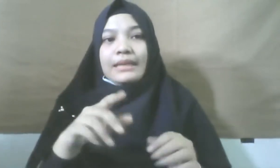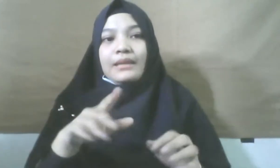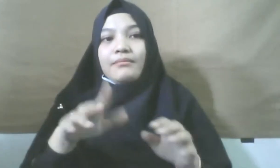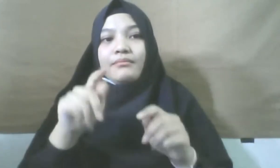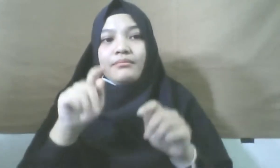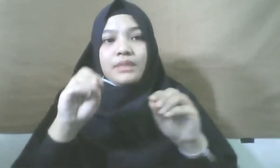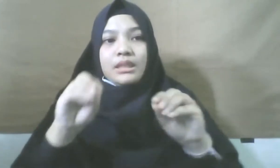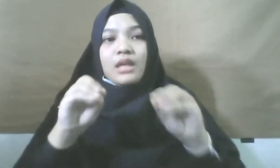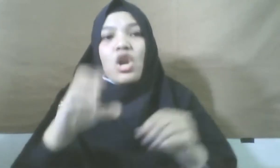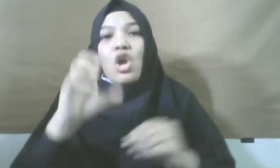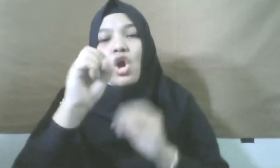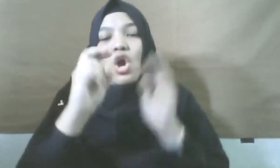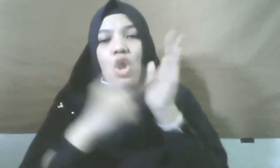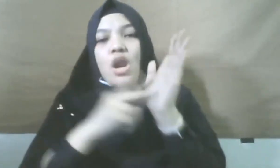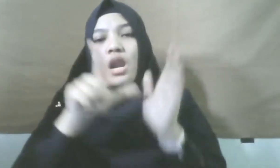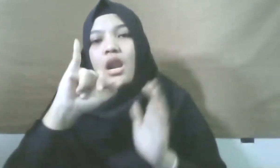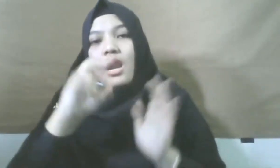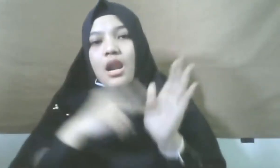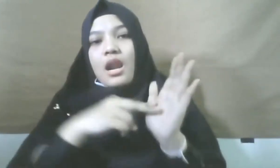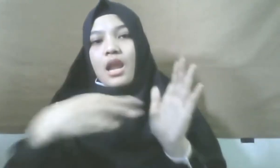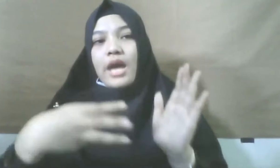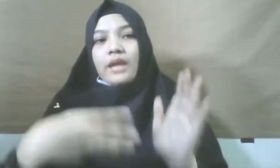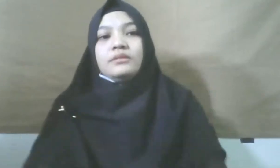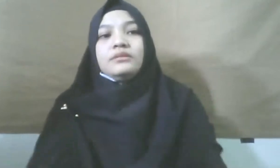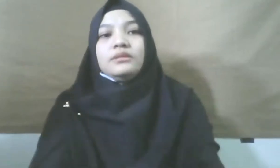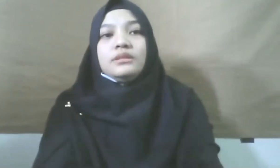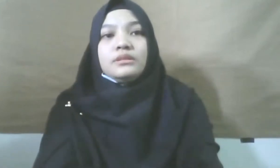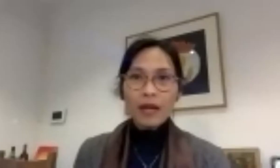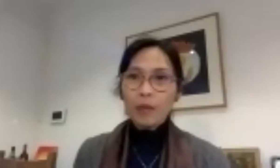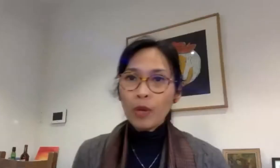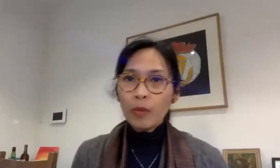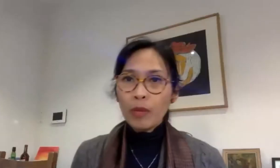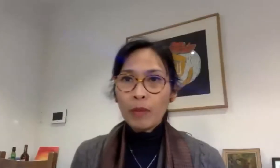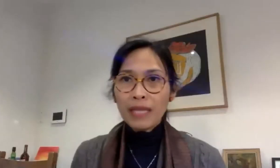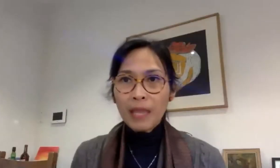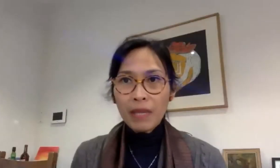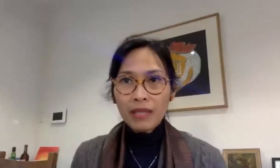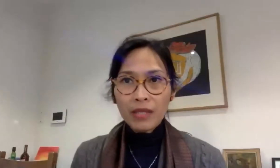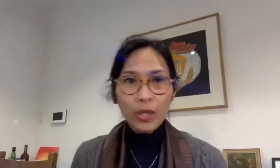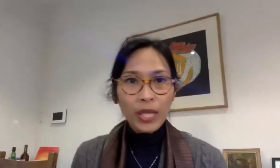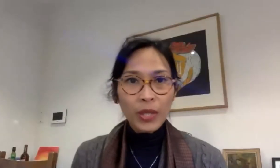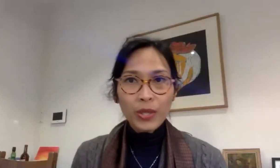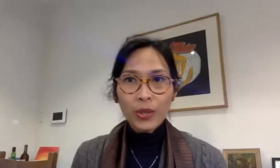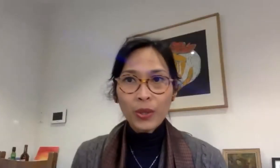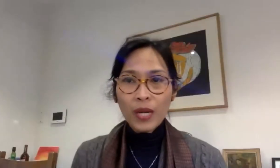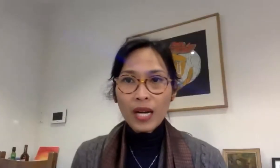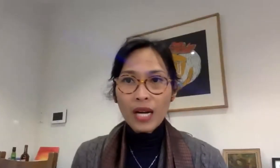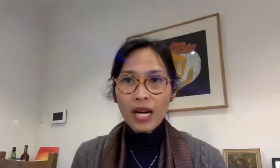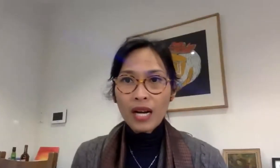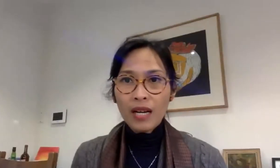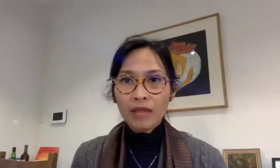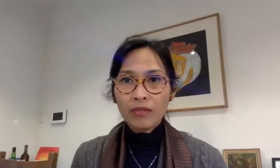Yeah? Dina? Yeah, I think probably Mas Amex, you can also